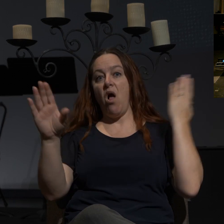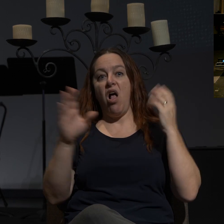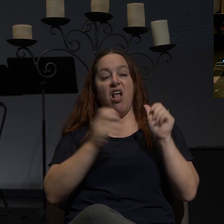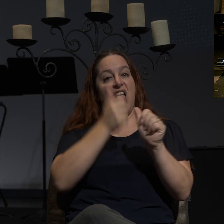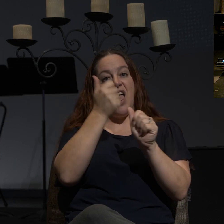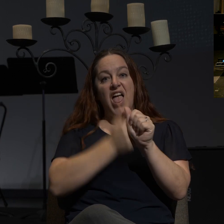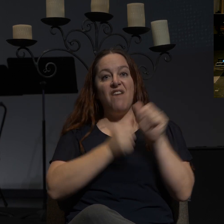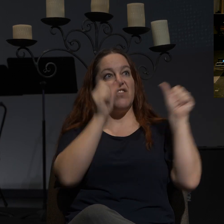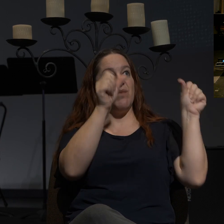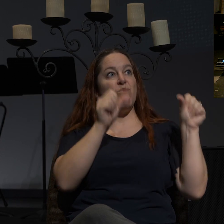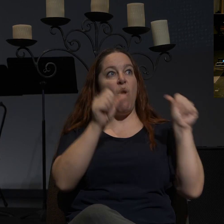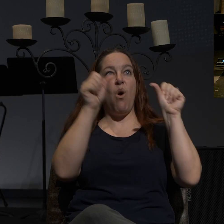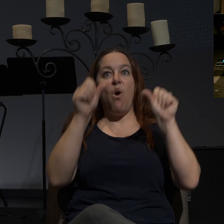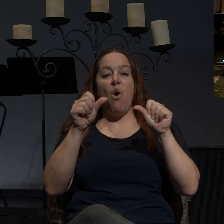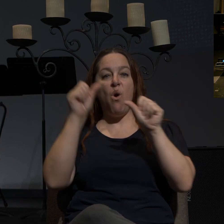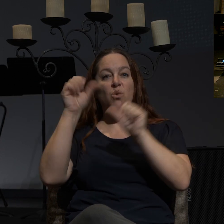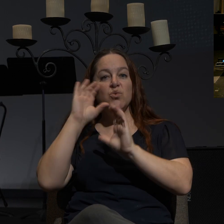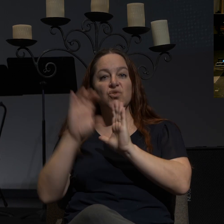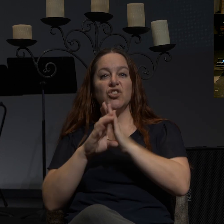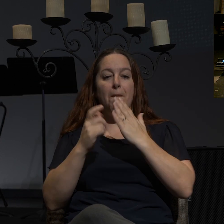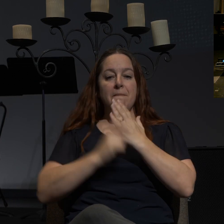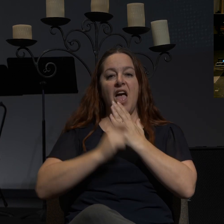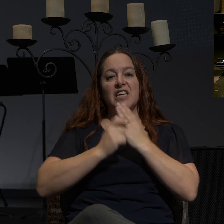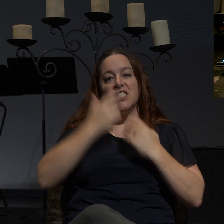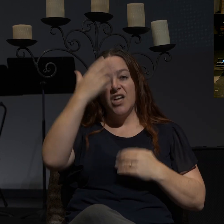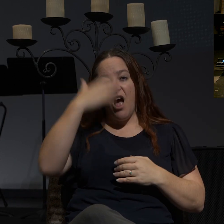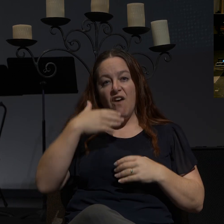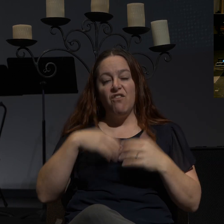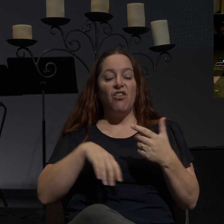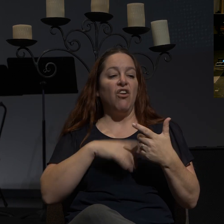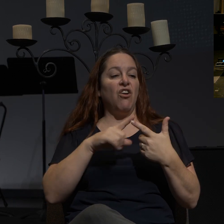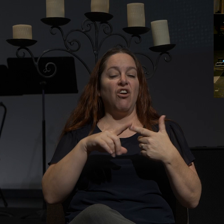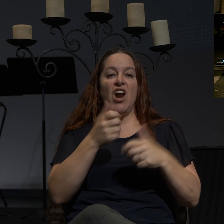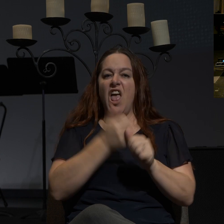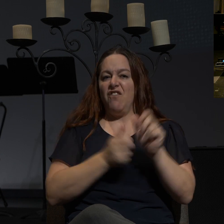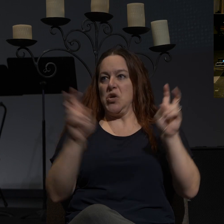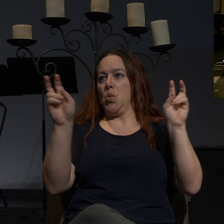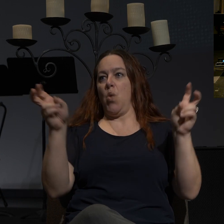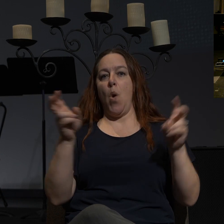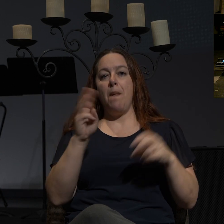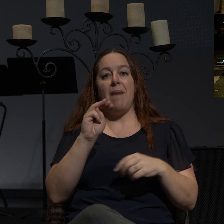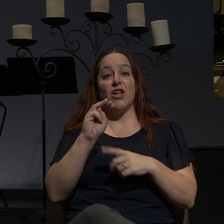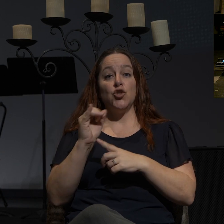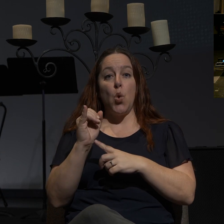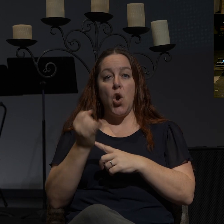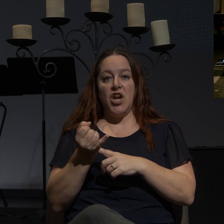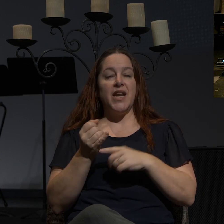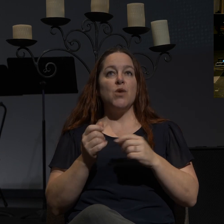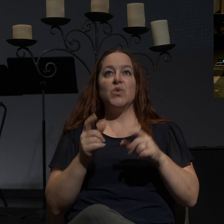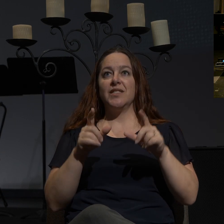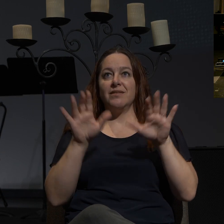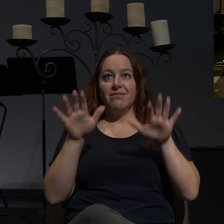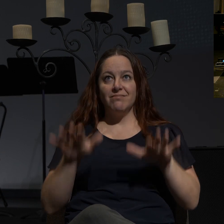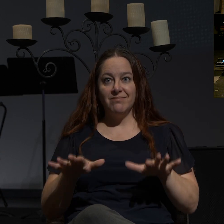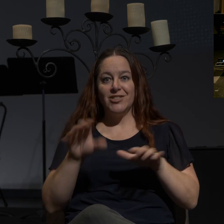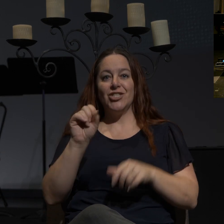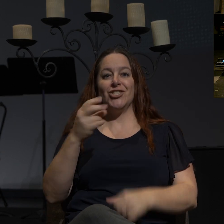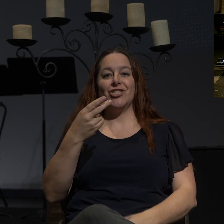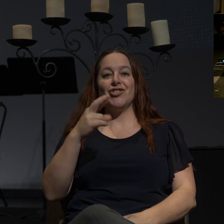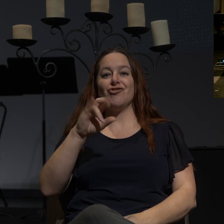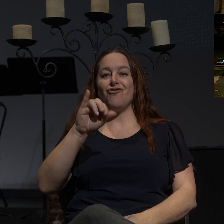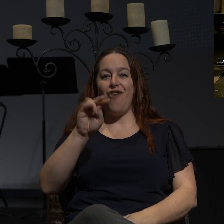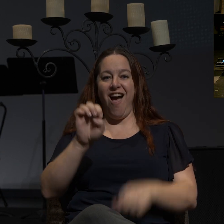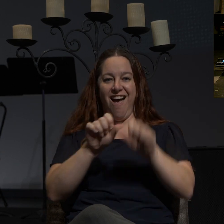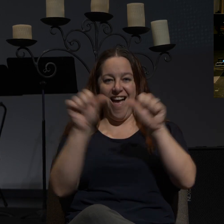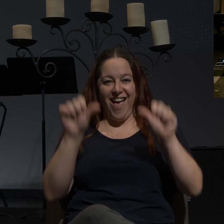every poster, every magazine cover, every quote of Michael Jordan. It was a shrine to